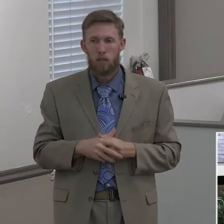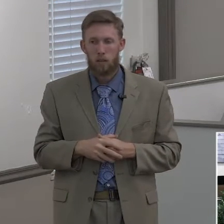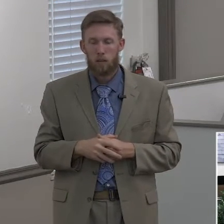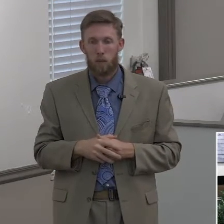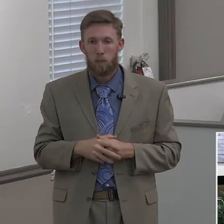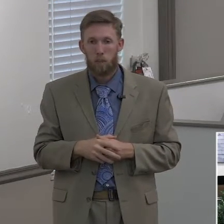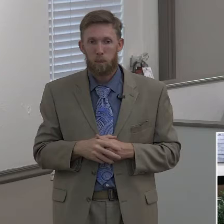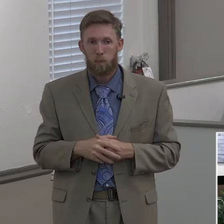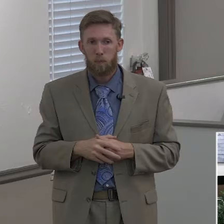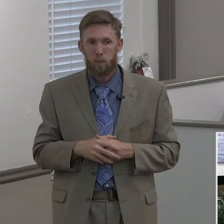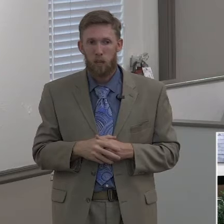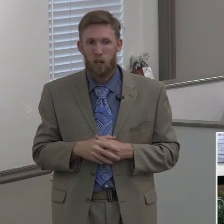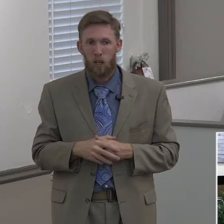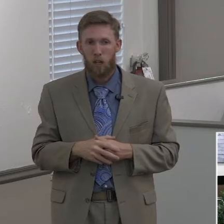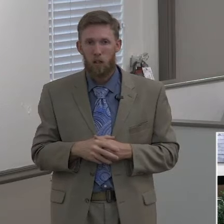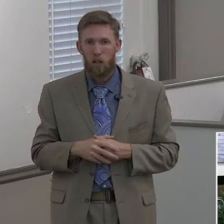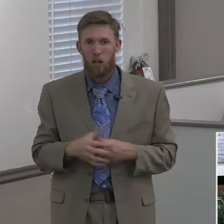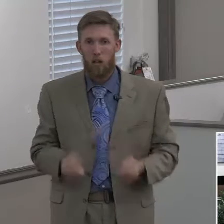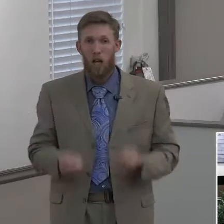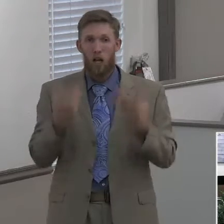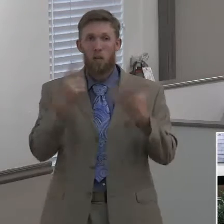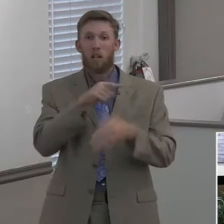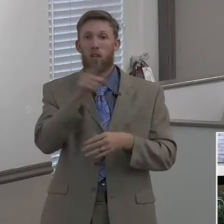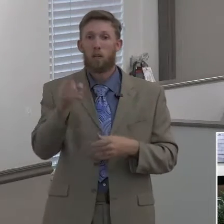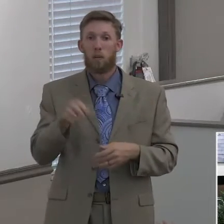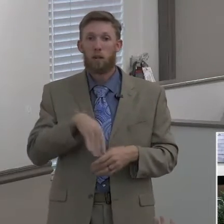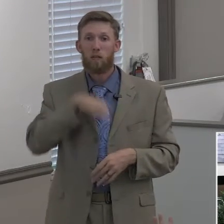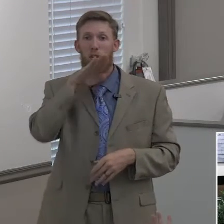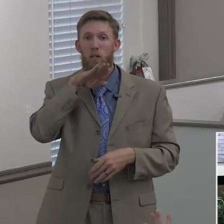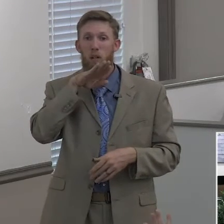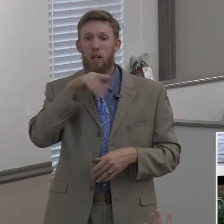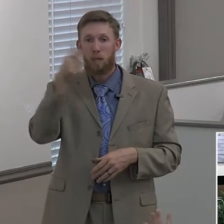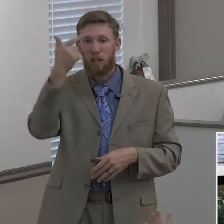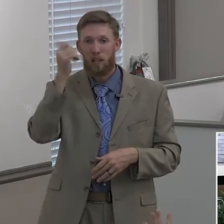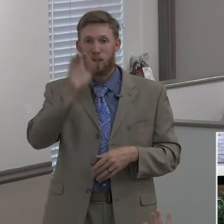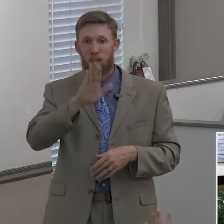Now, I'm going to say this. How many of you have ever been frustrated by your mate?